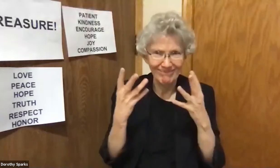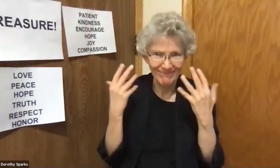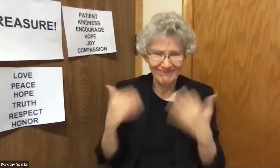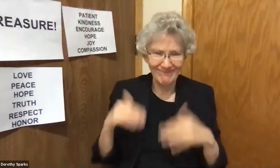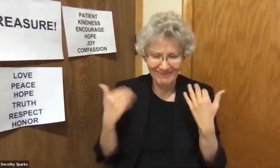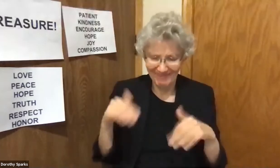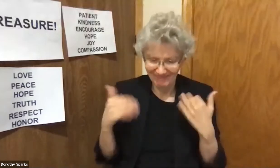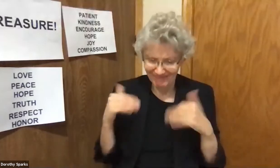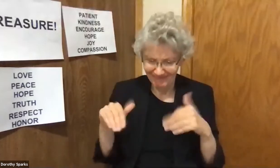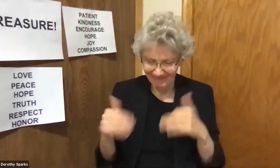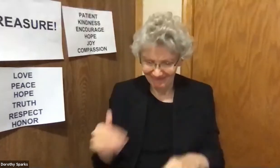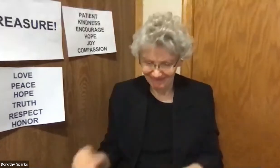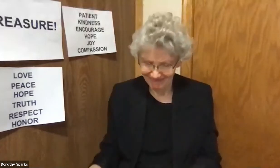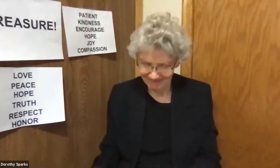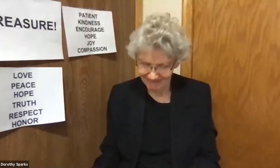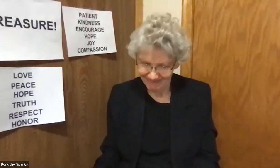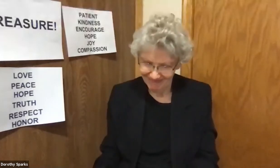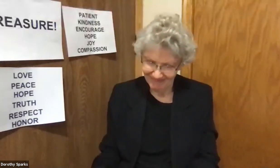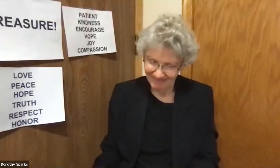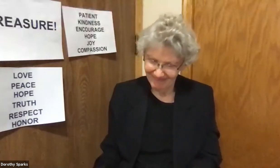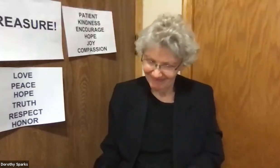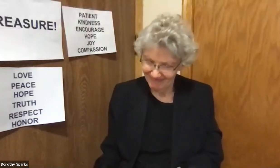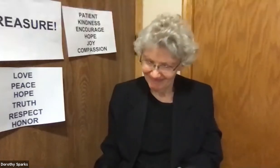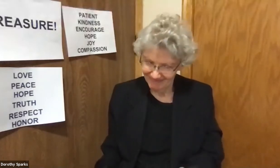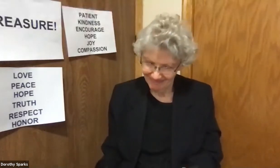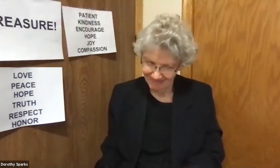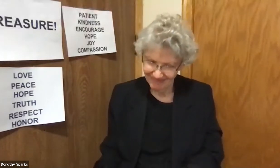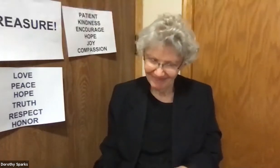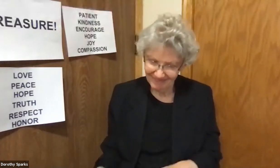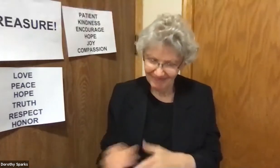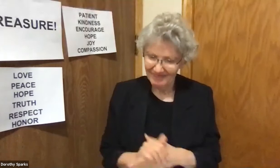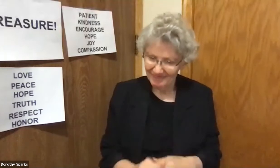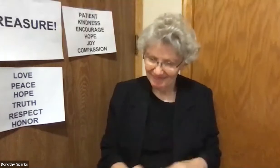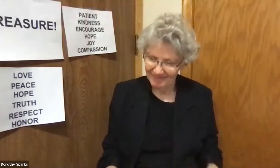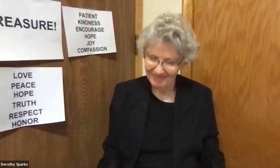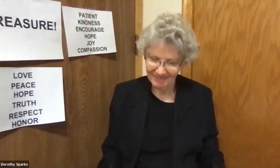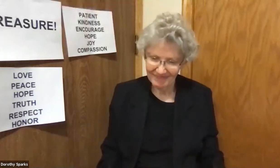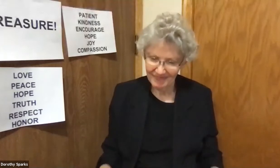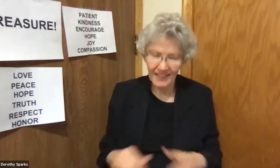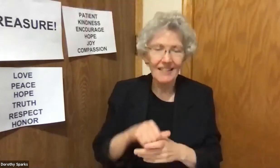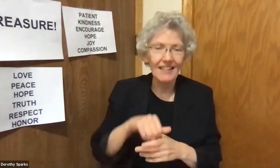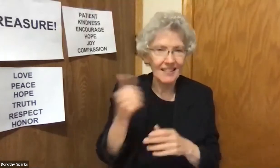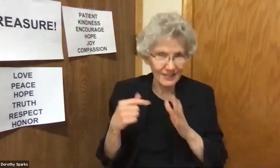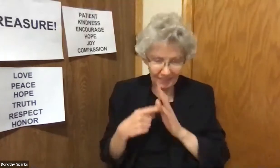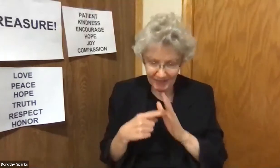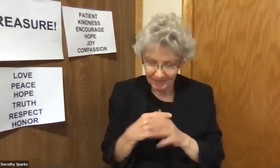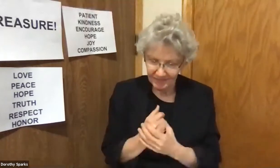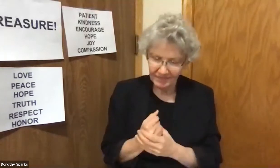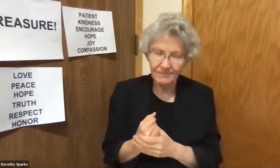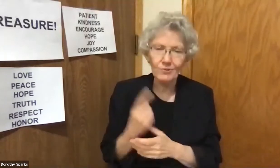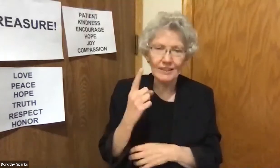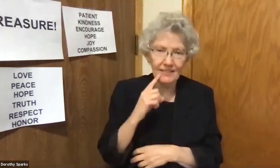And here, this man was wanting to share what he had, this valuable treasure, with others.